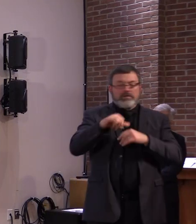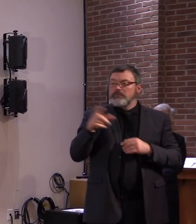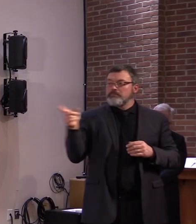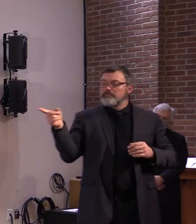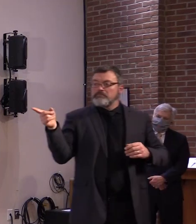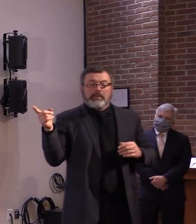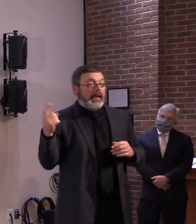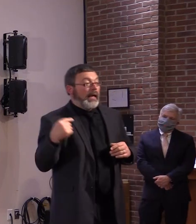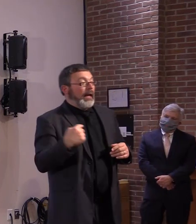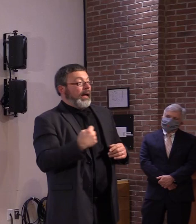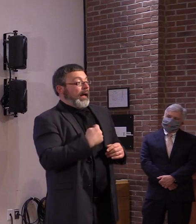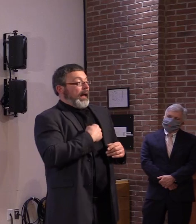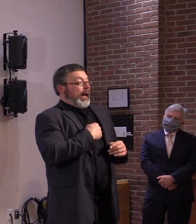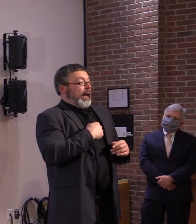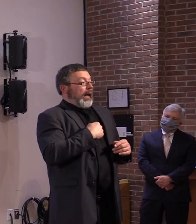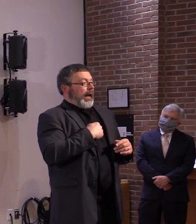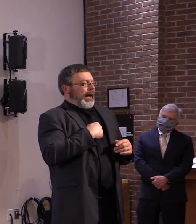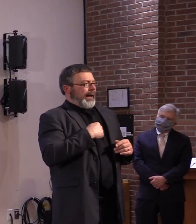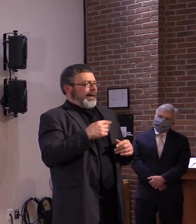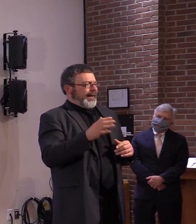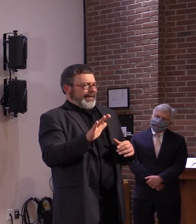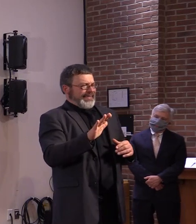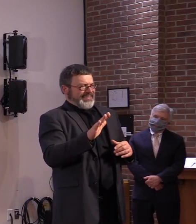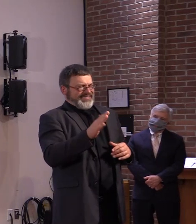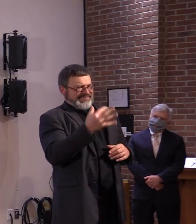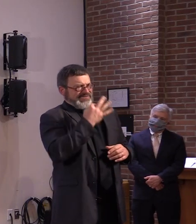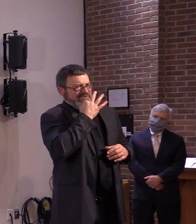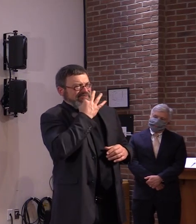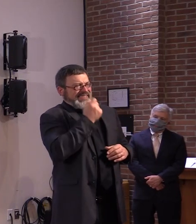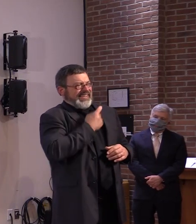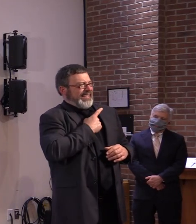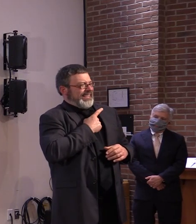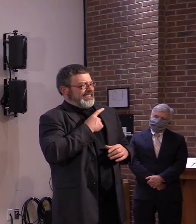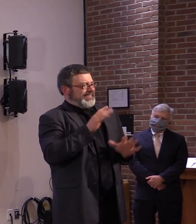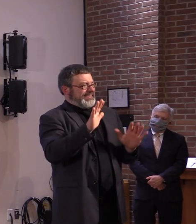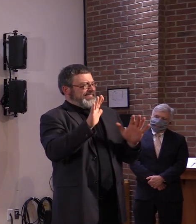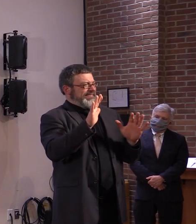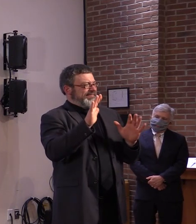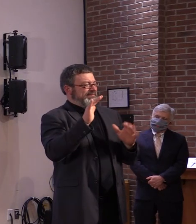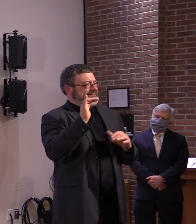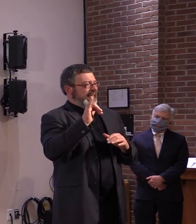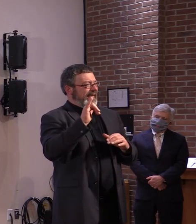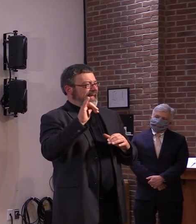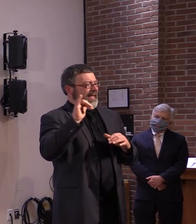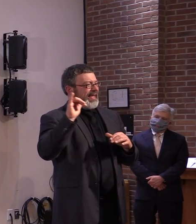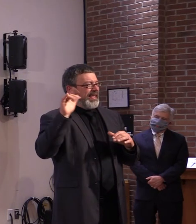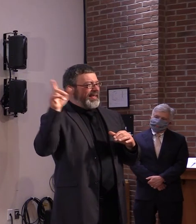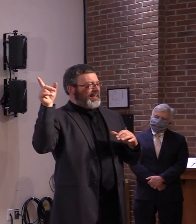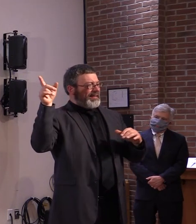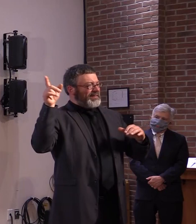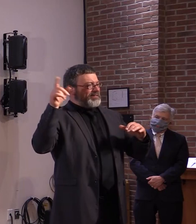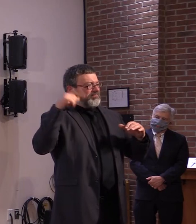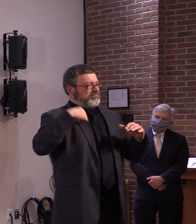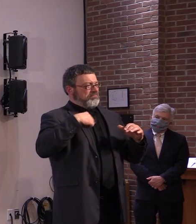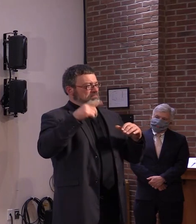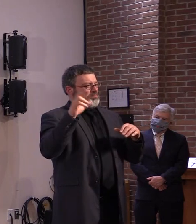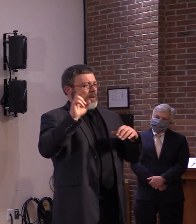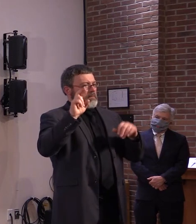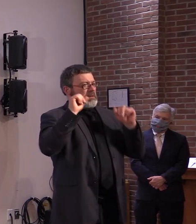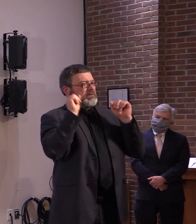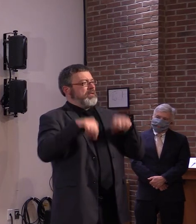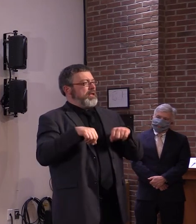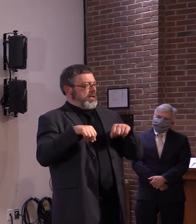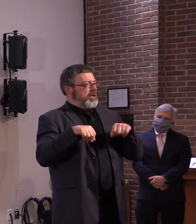clear number of Republicans who will be able to sustain a veto. So you're still counting on common